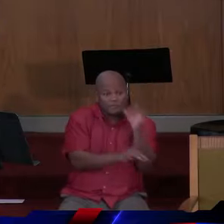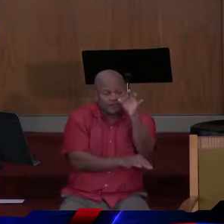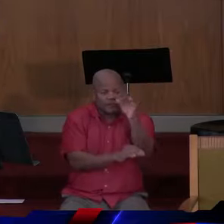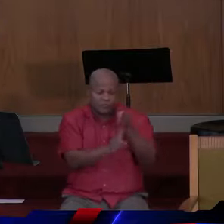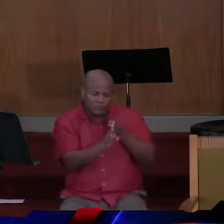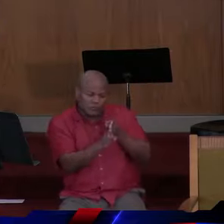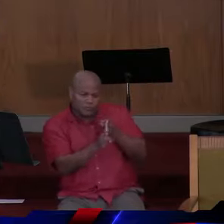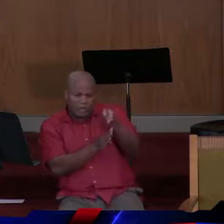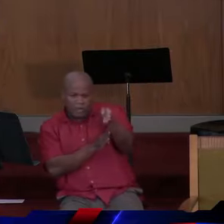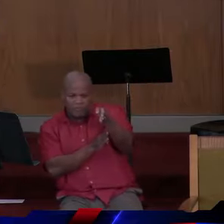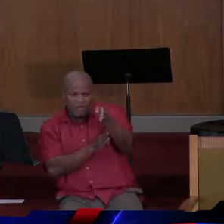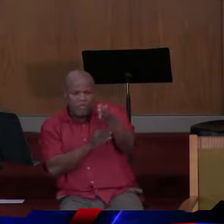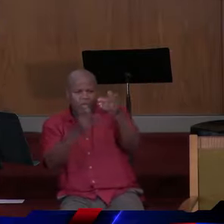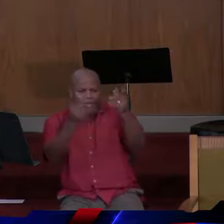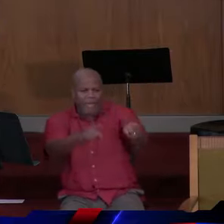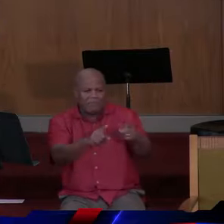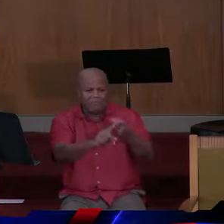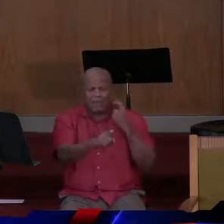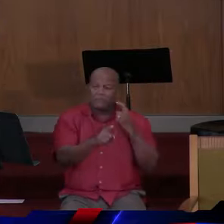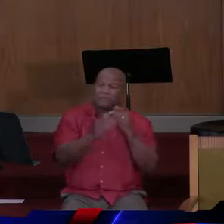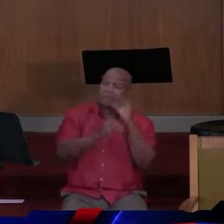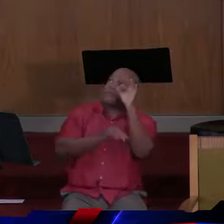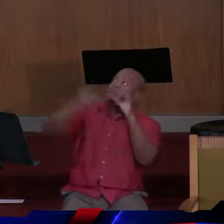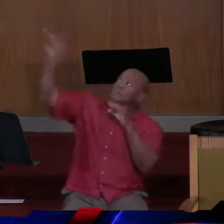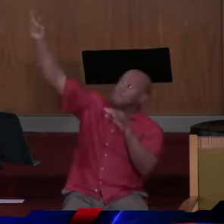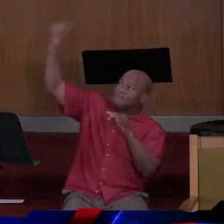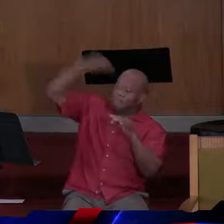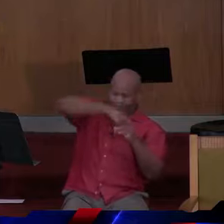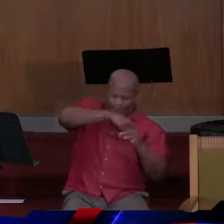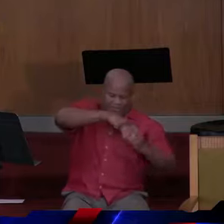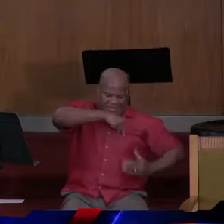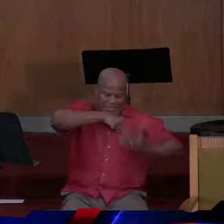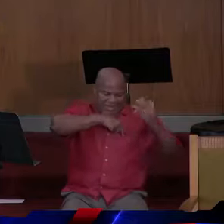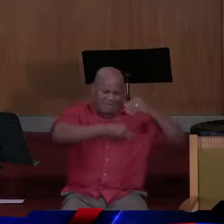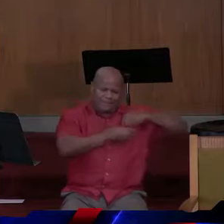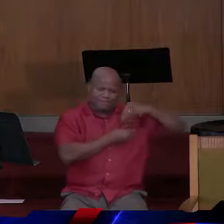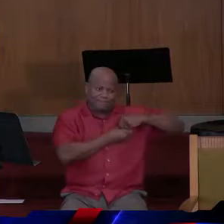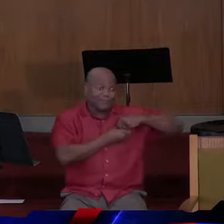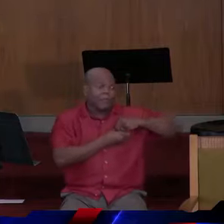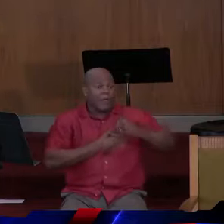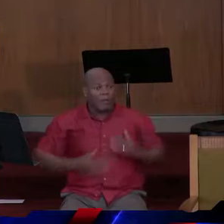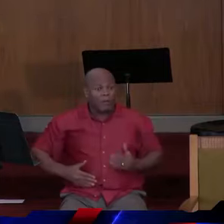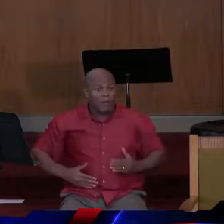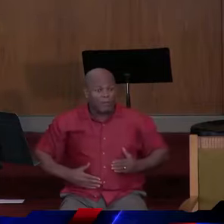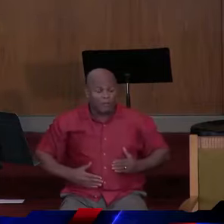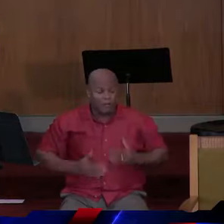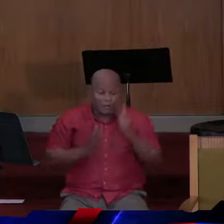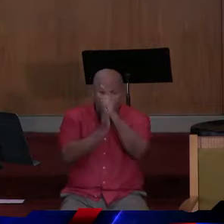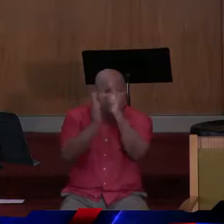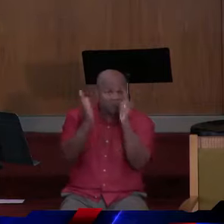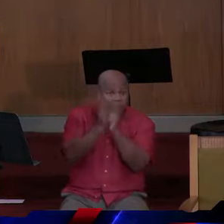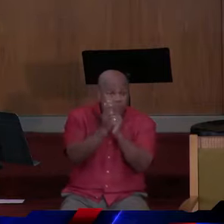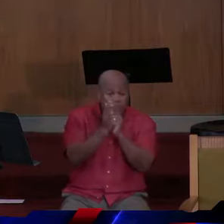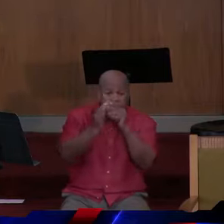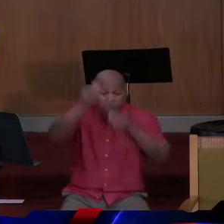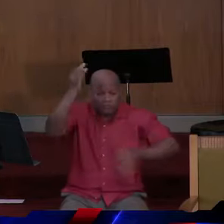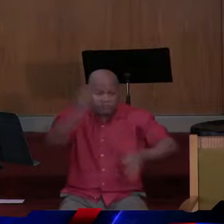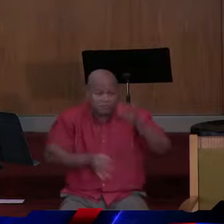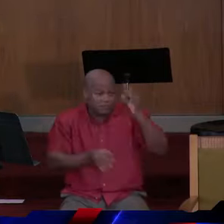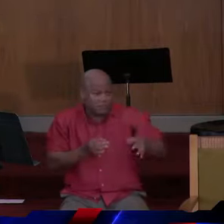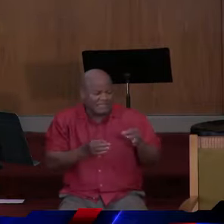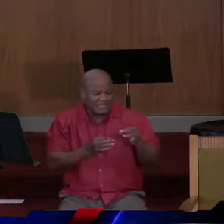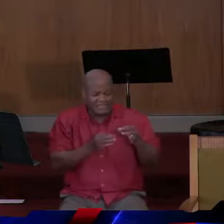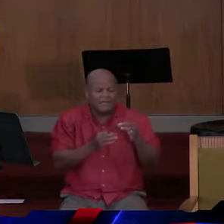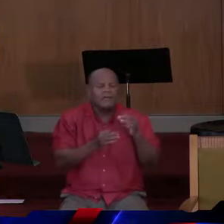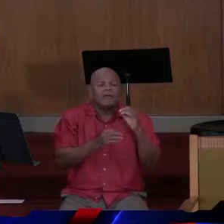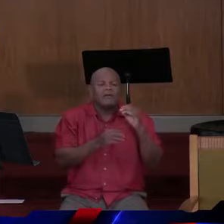direct derivative from the Spirit being alive in you. In the law, in the court of law, they said the tainted fruit